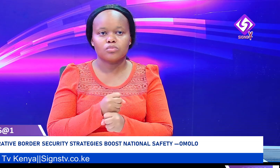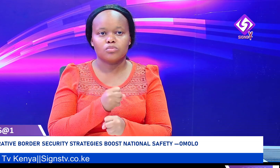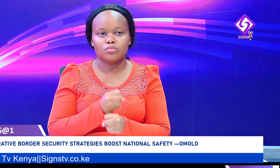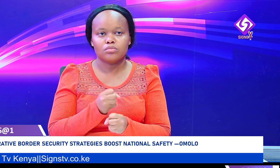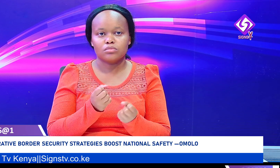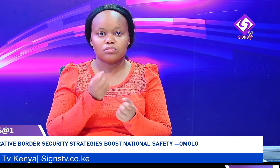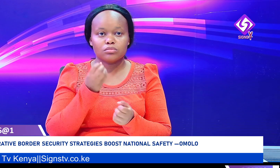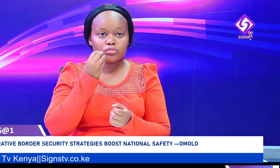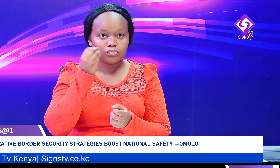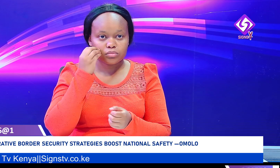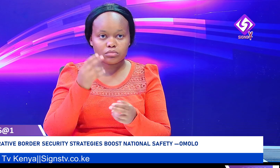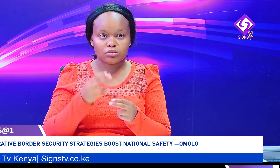Speaking in Nairobi during